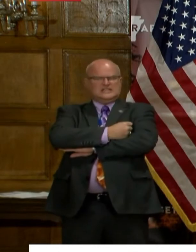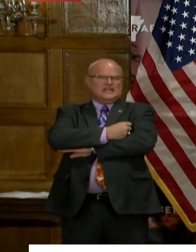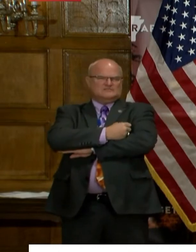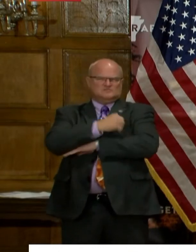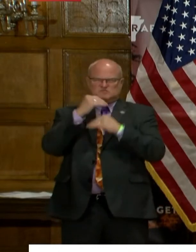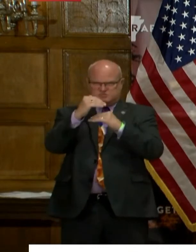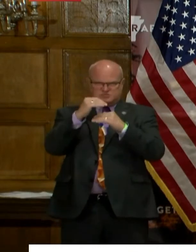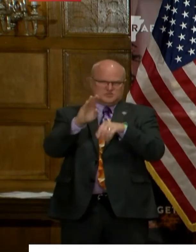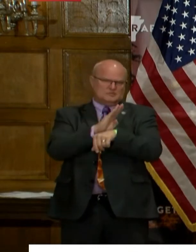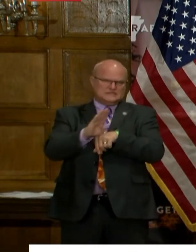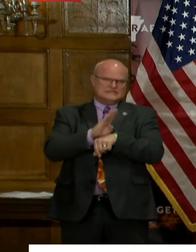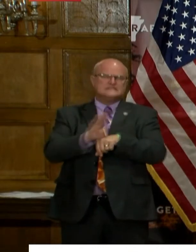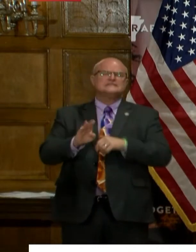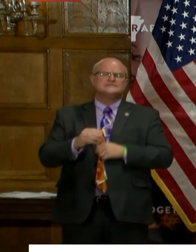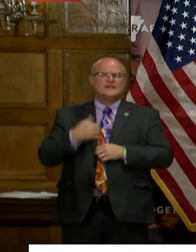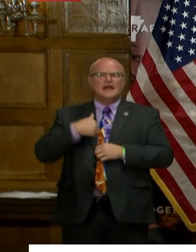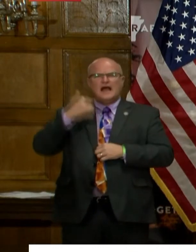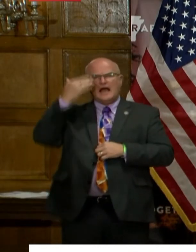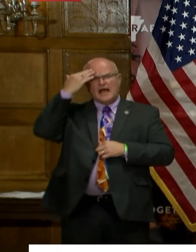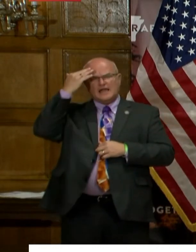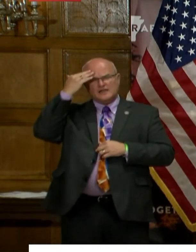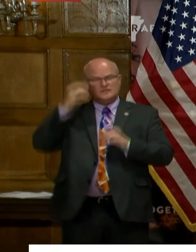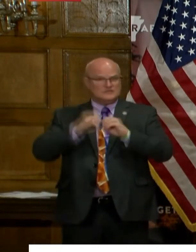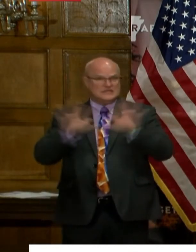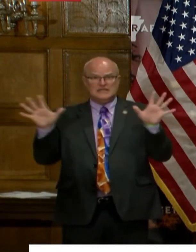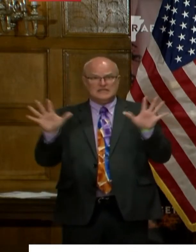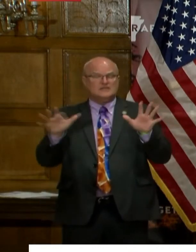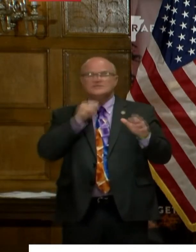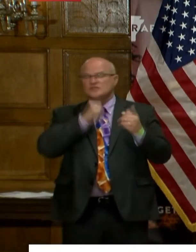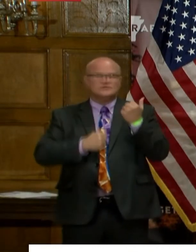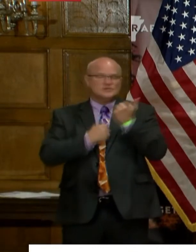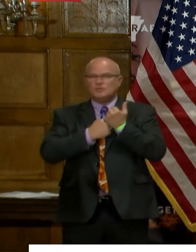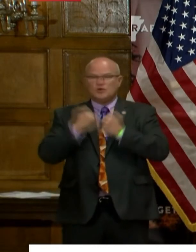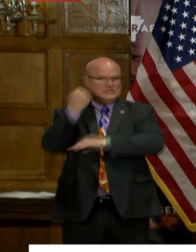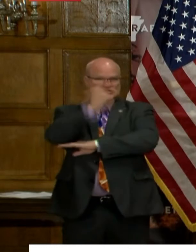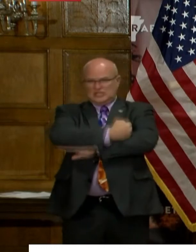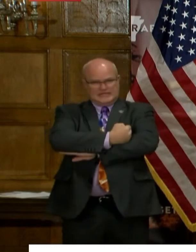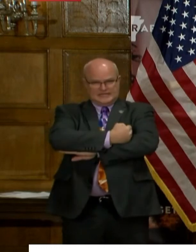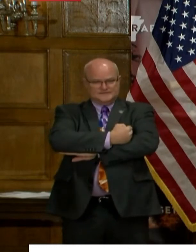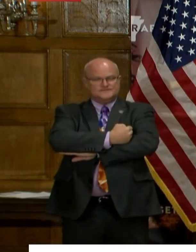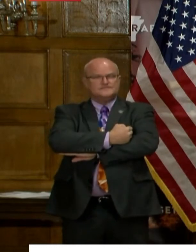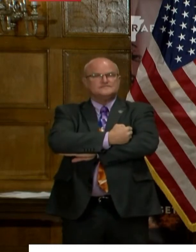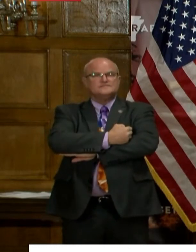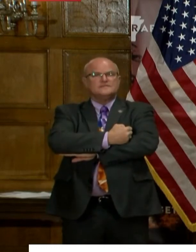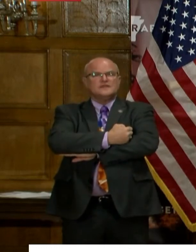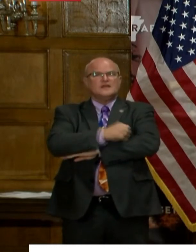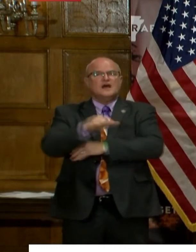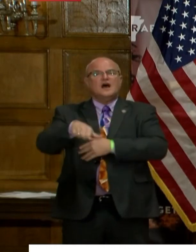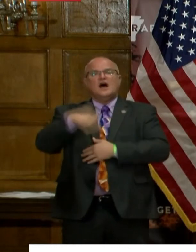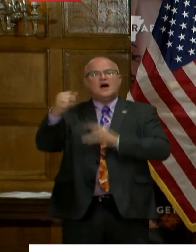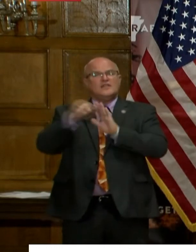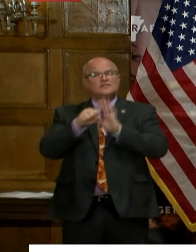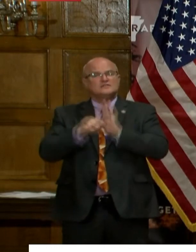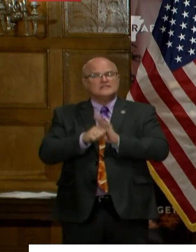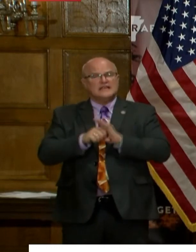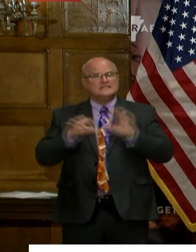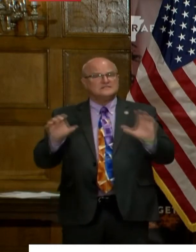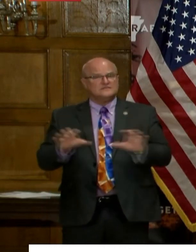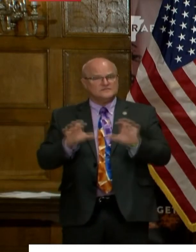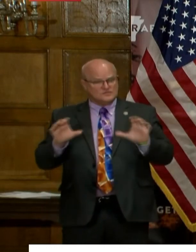on businesses, I know you've made it clear you don't support a shutdown. There are steps that other states have